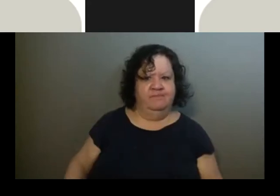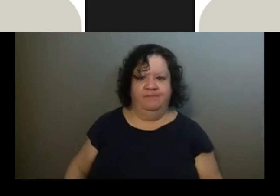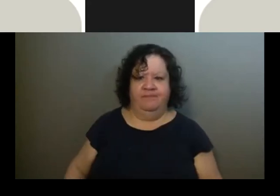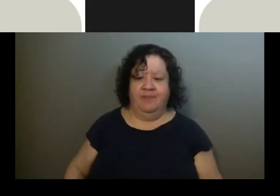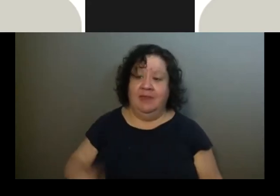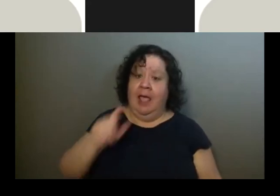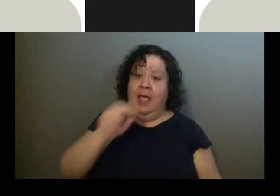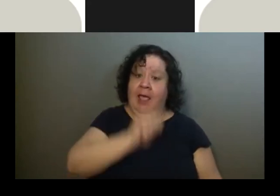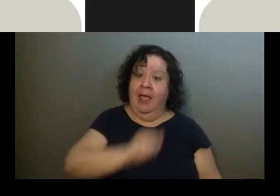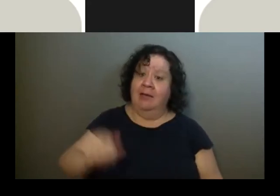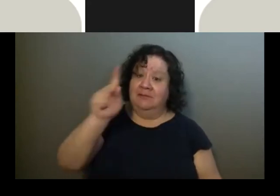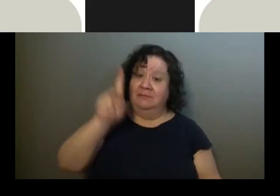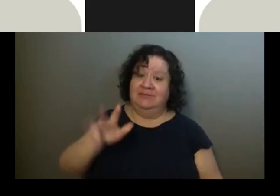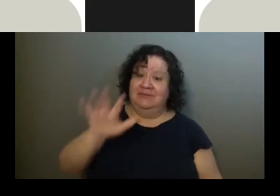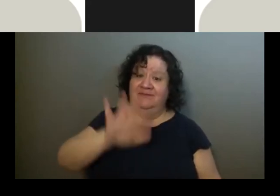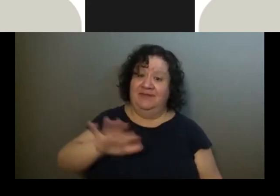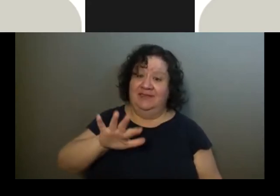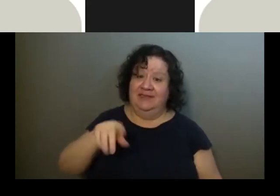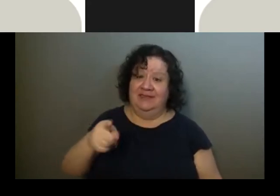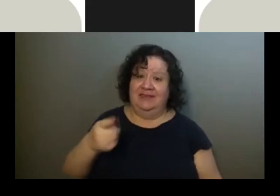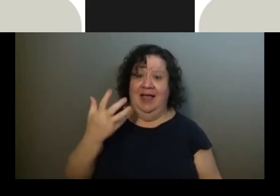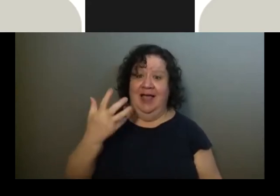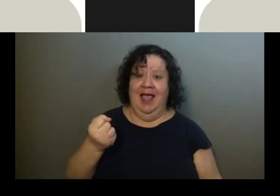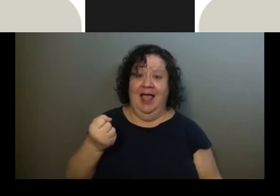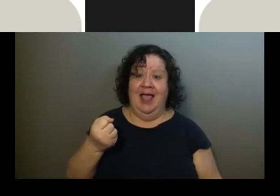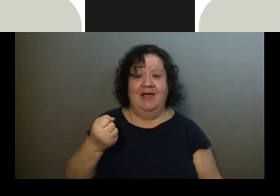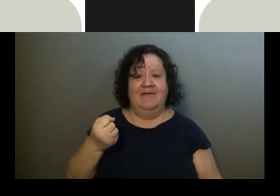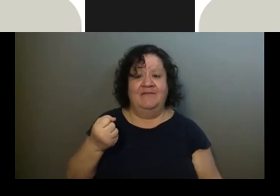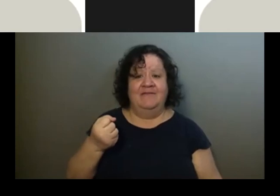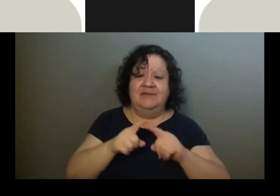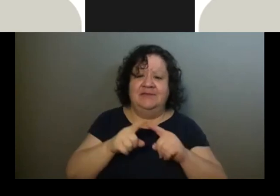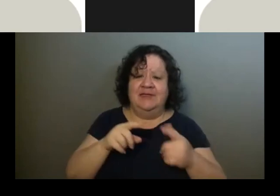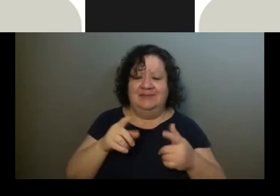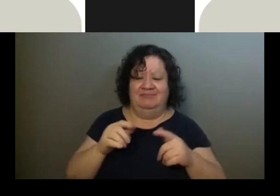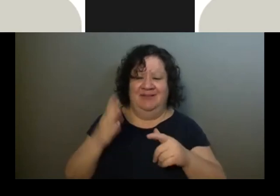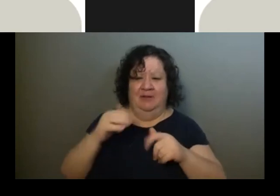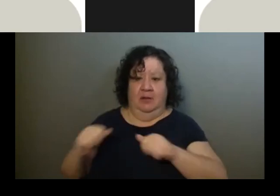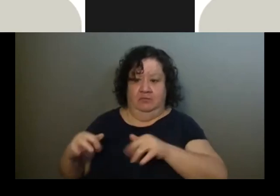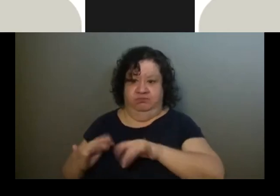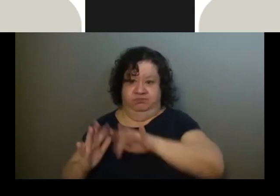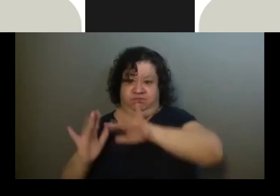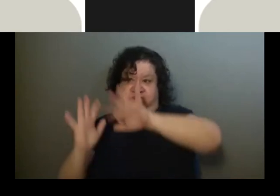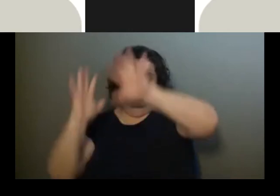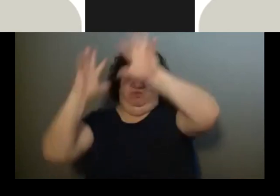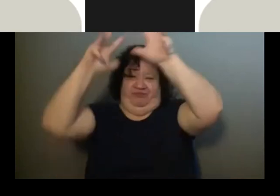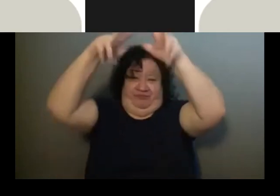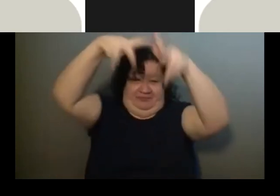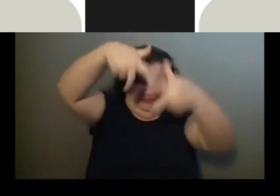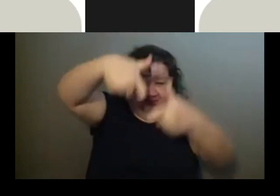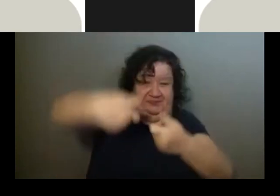capacity building for persons with disabilities and their representative organizations to raise their awareness. And you can see, for example,